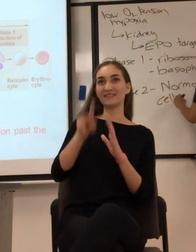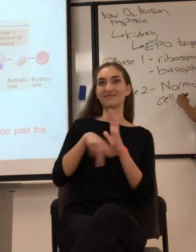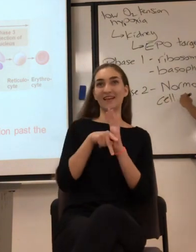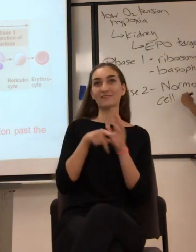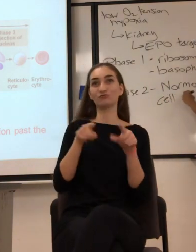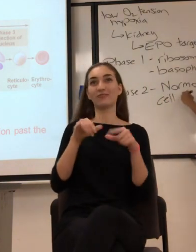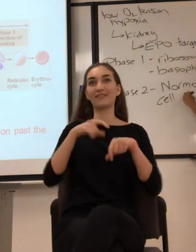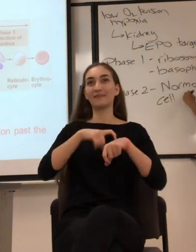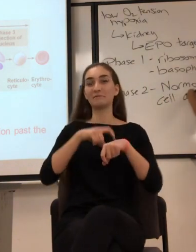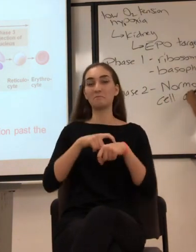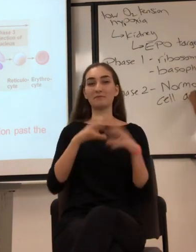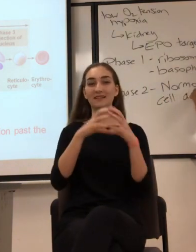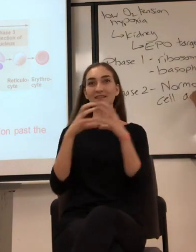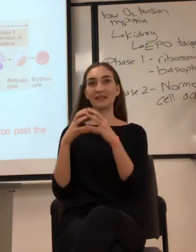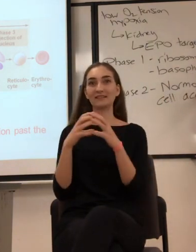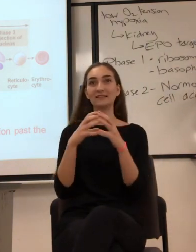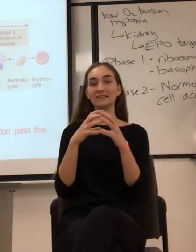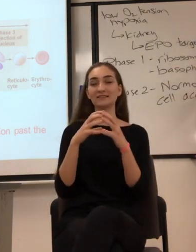it's been making.